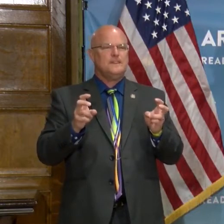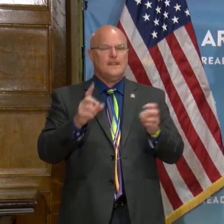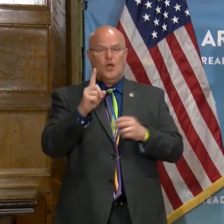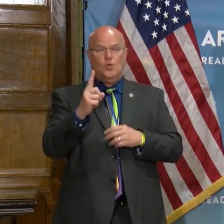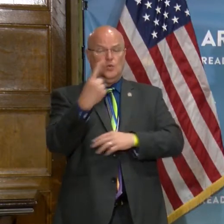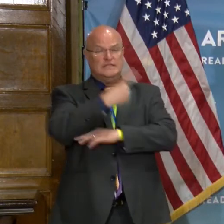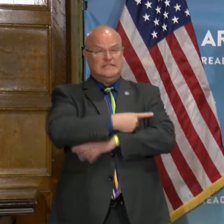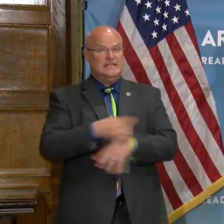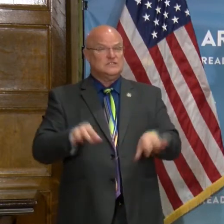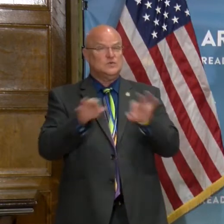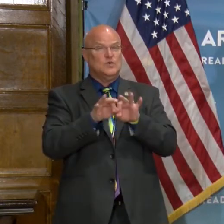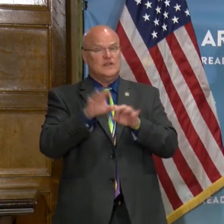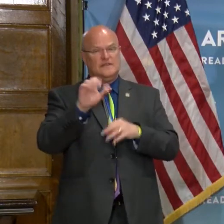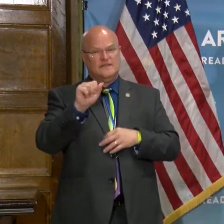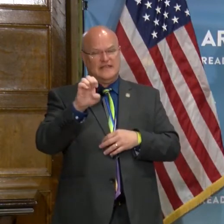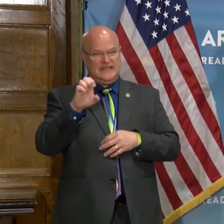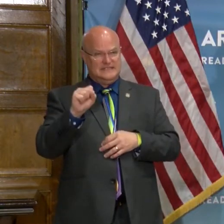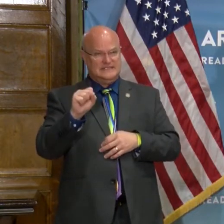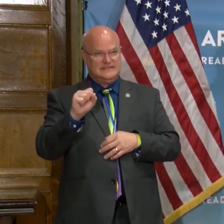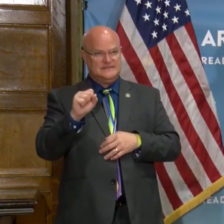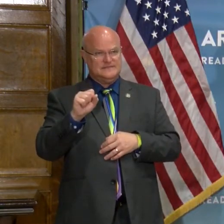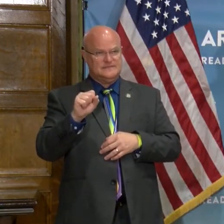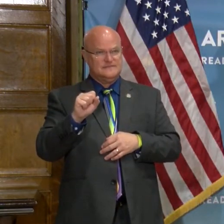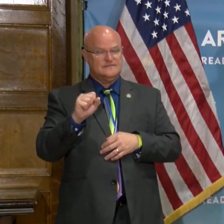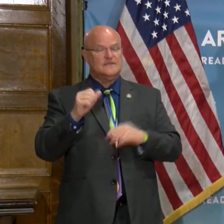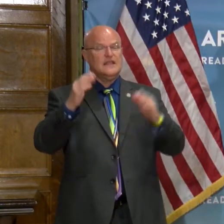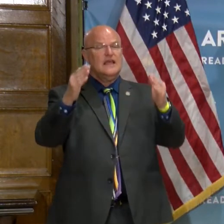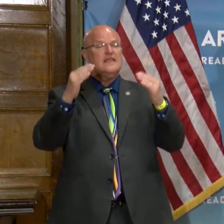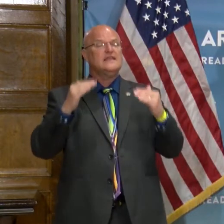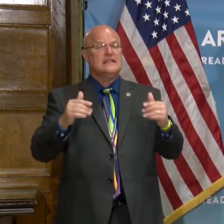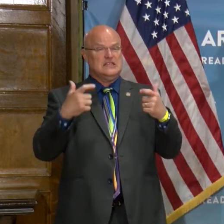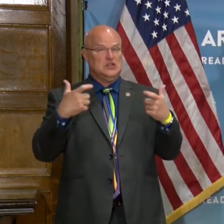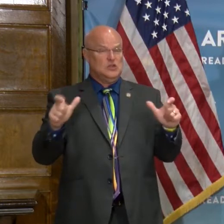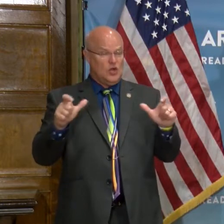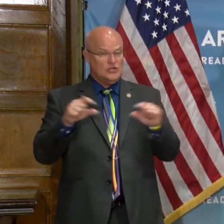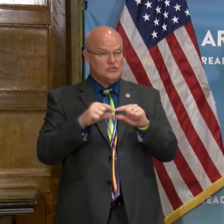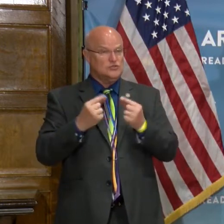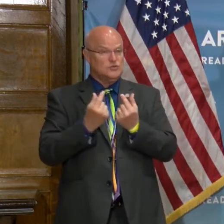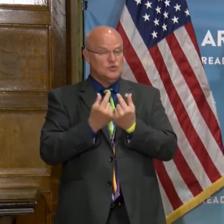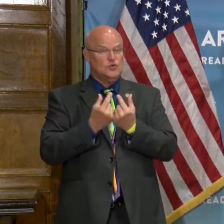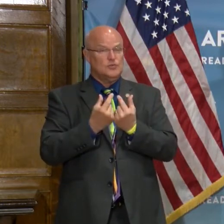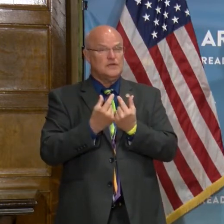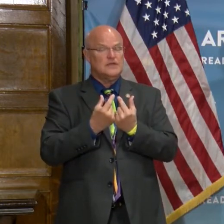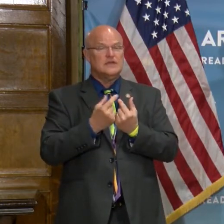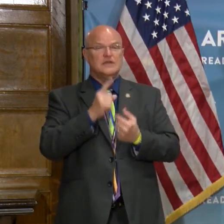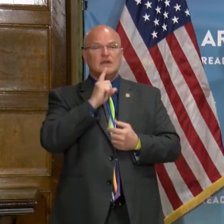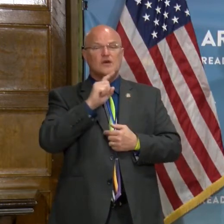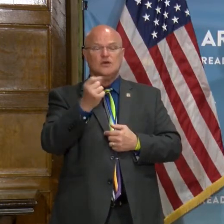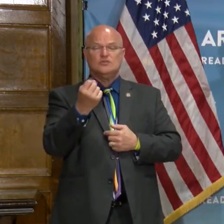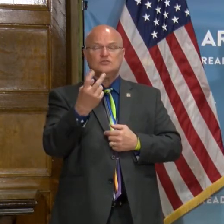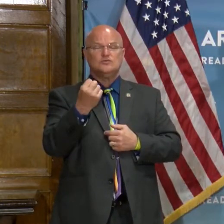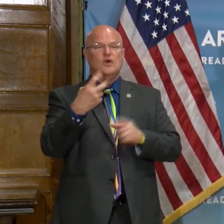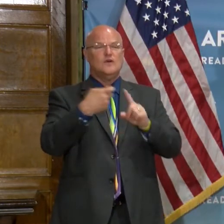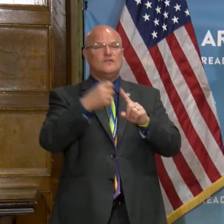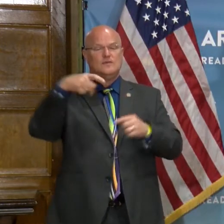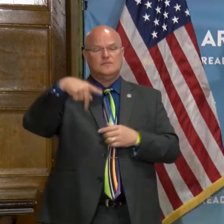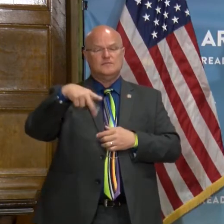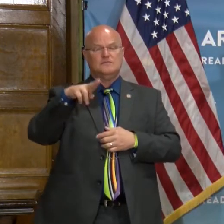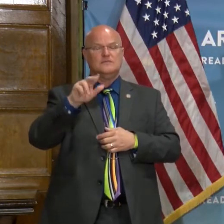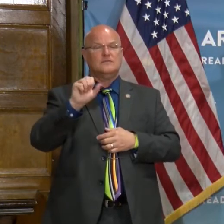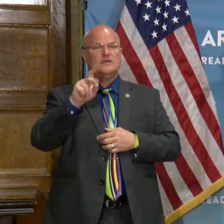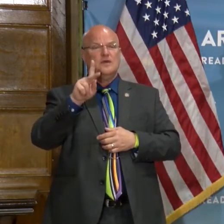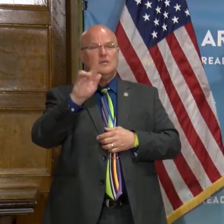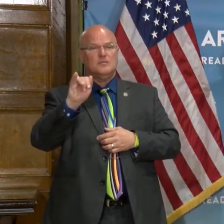1 day's worth of cases. The next largest numbers was 12 from Pulaski County.